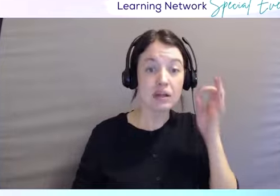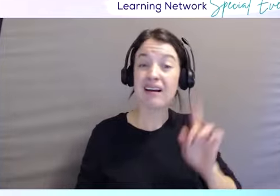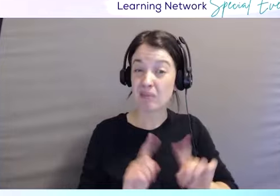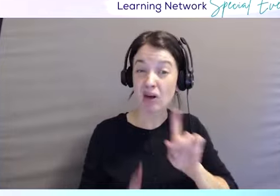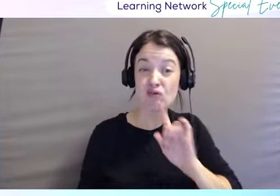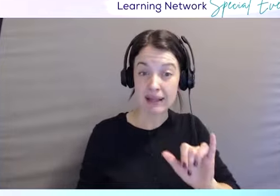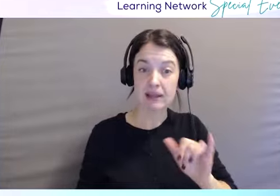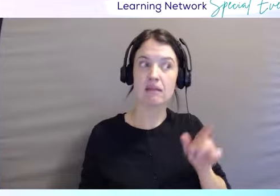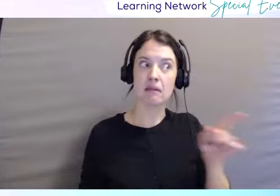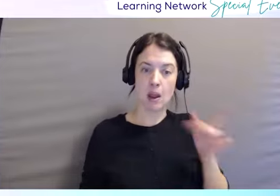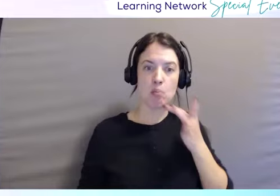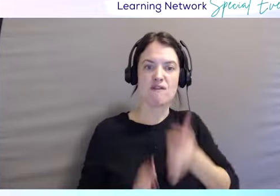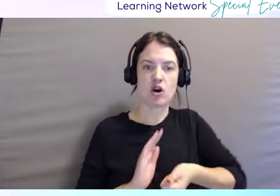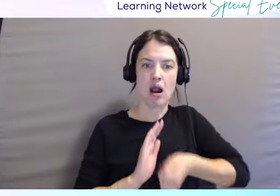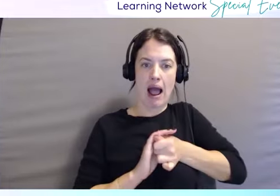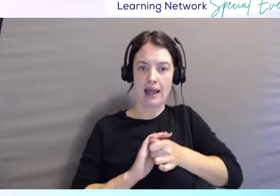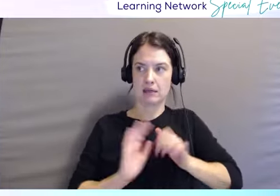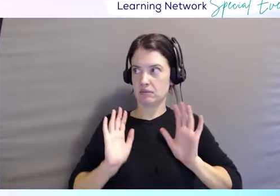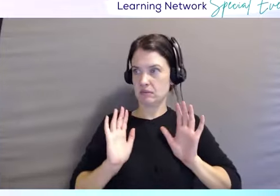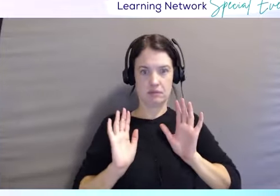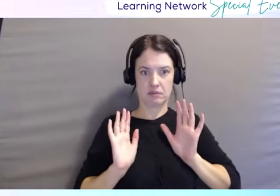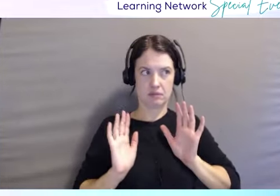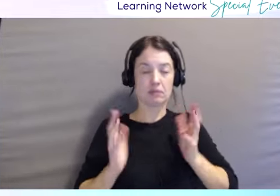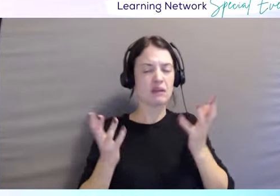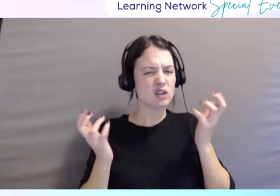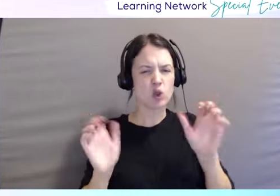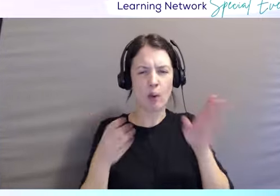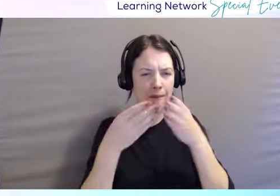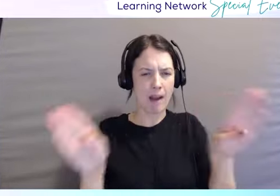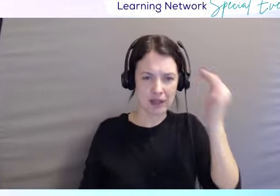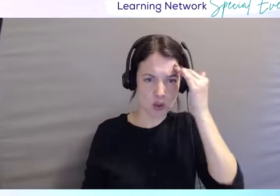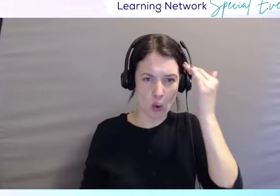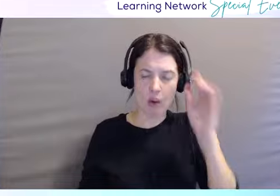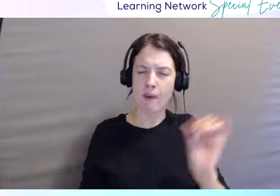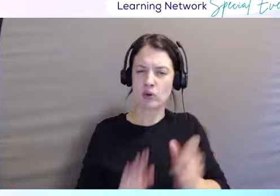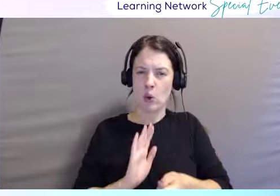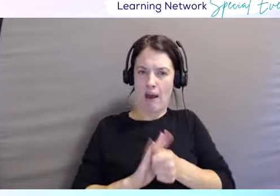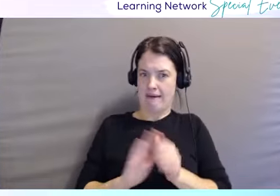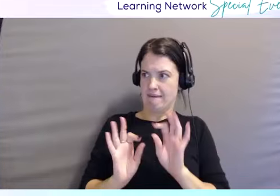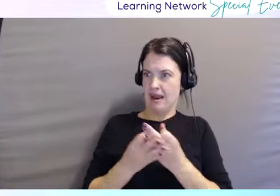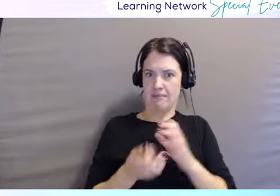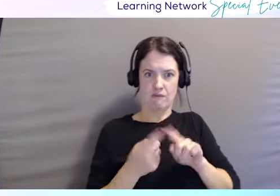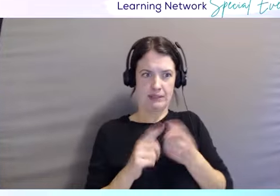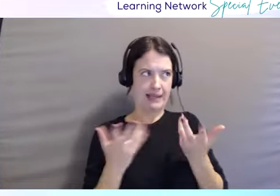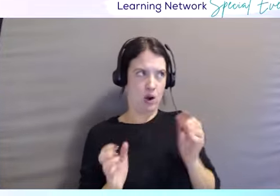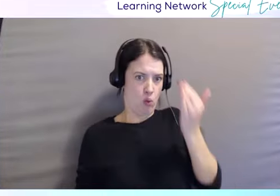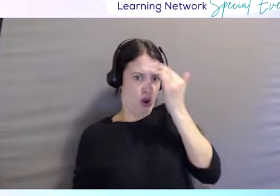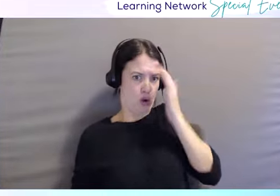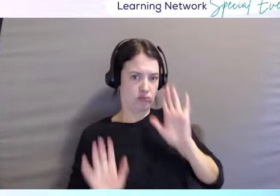private from not only the general public, but also their friends and family. So here you begin to see that we have a legal